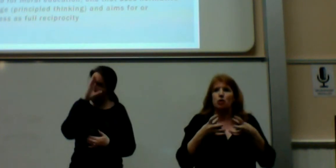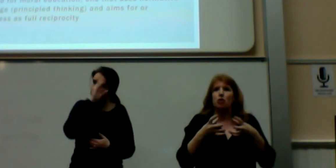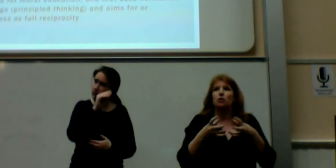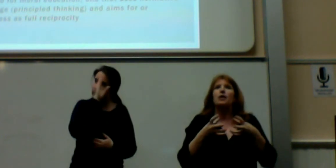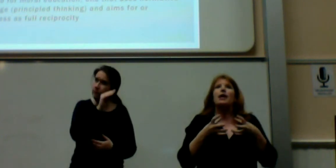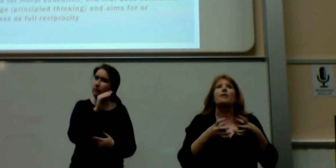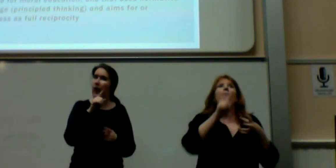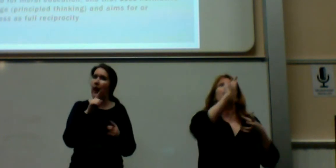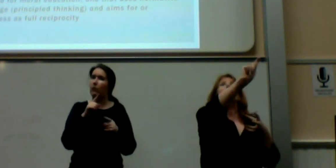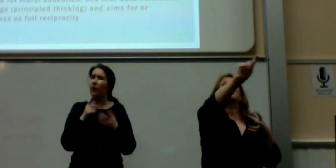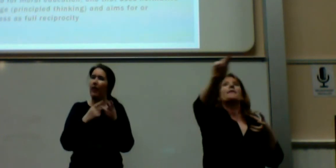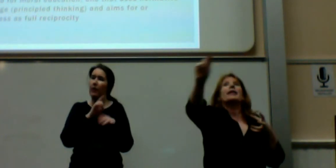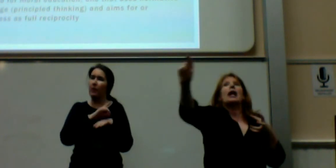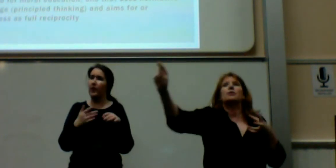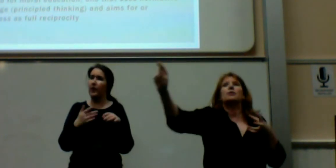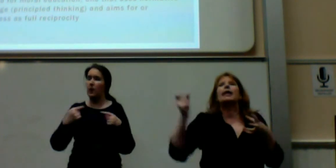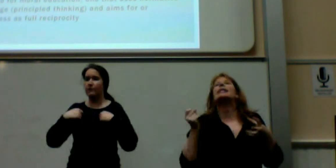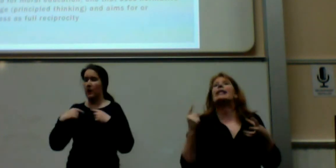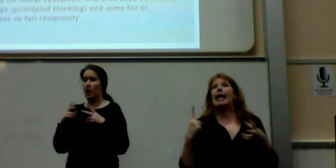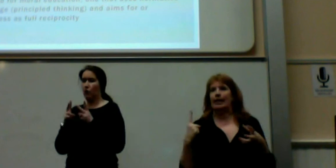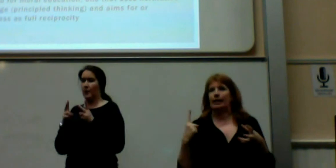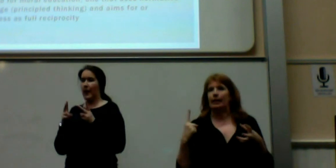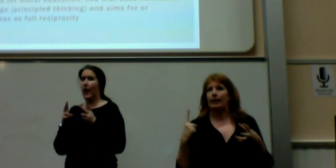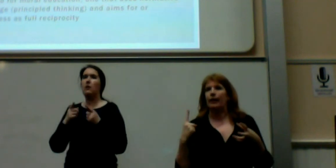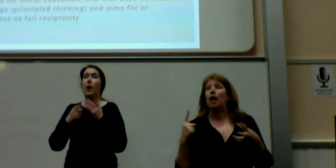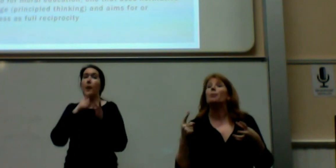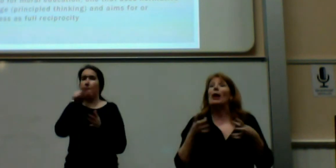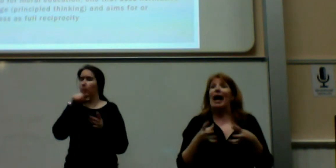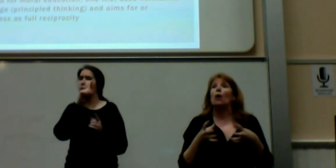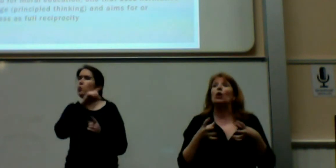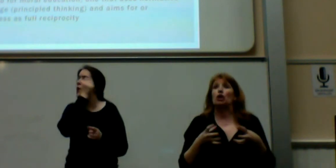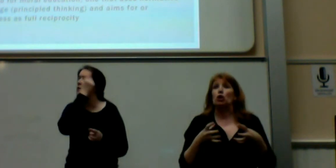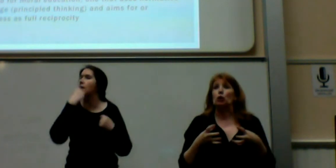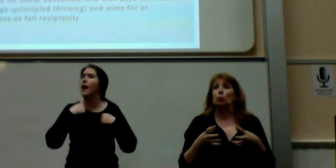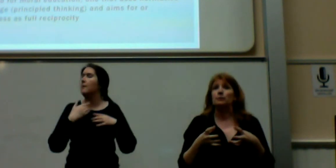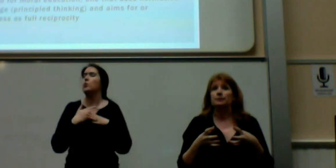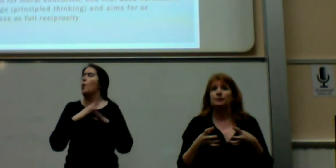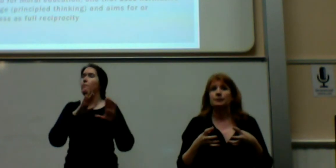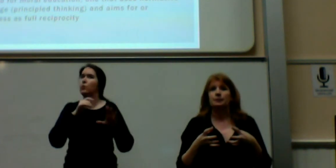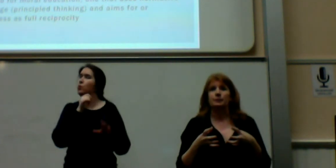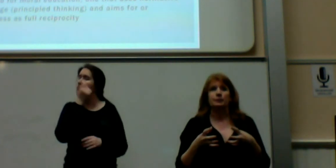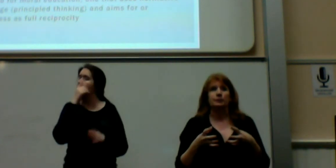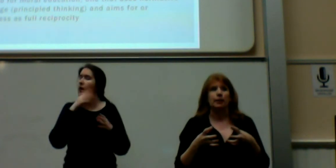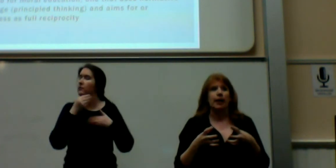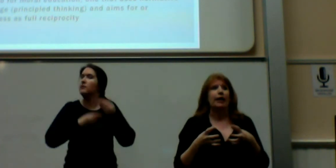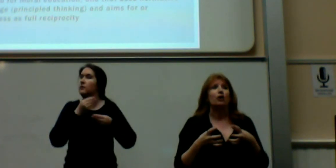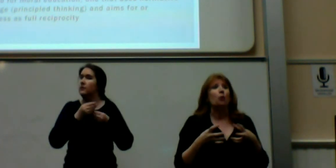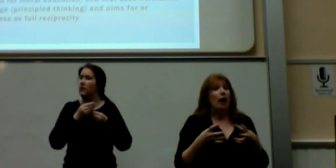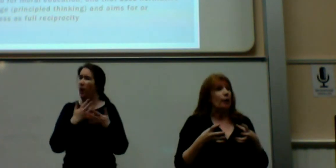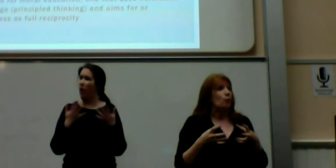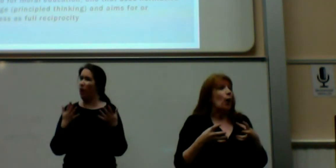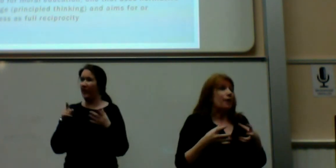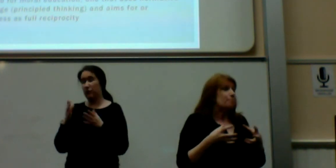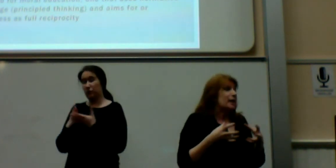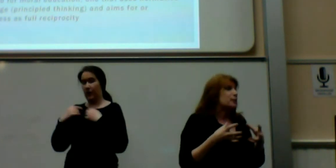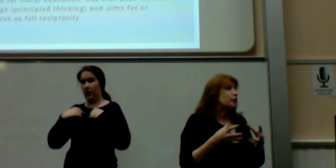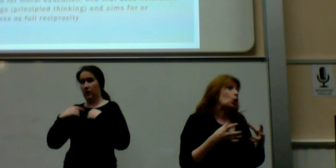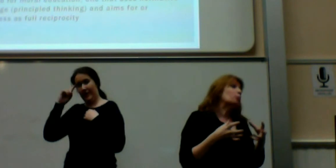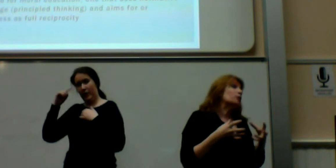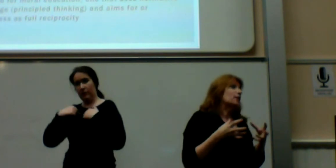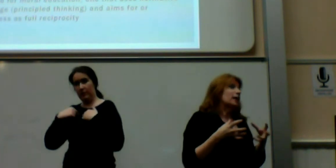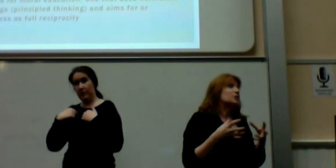as professionals that people on the outside get it about our in-group. And while